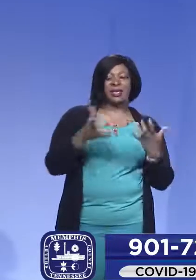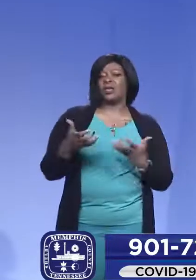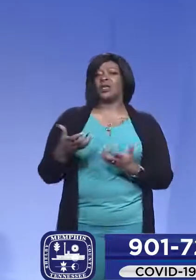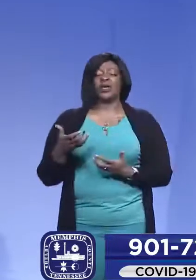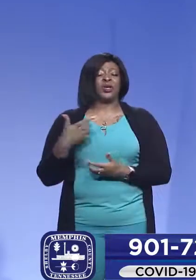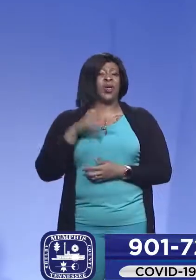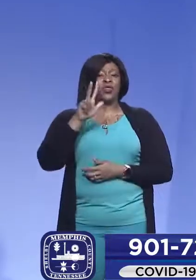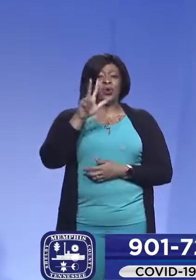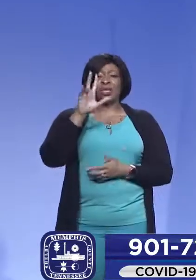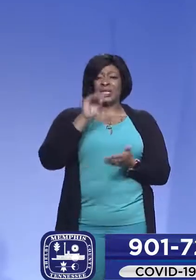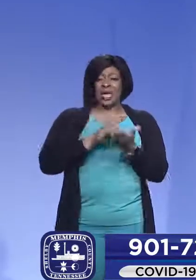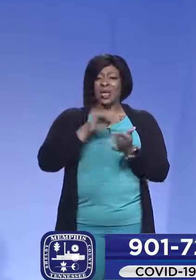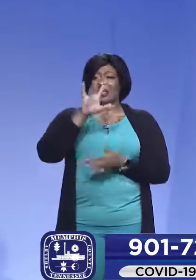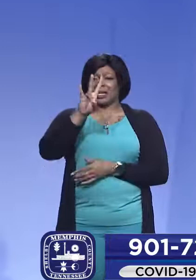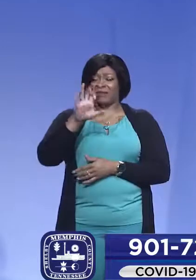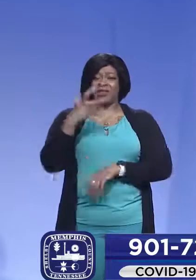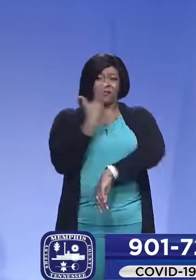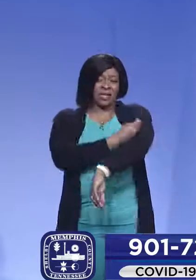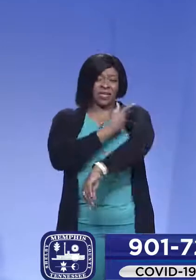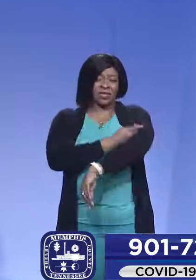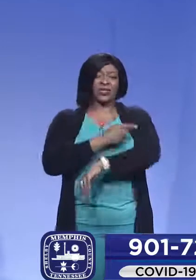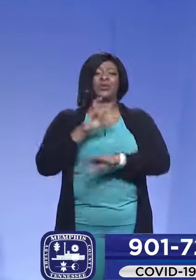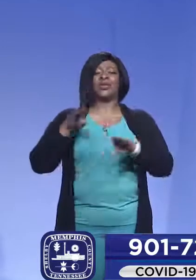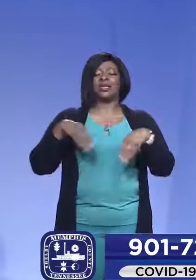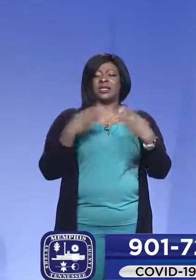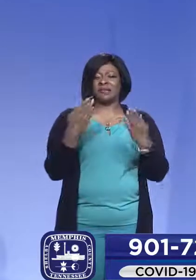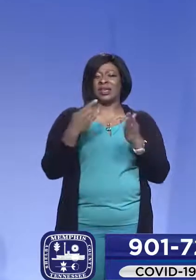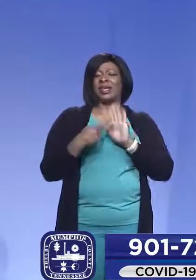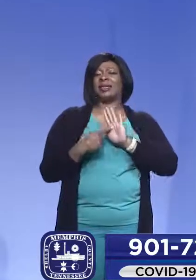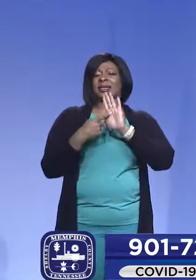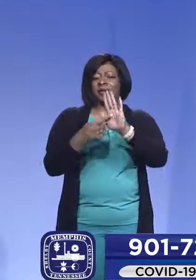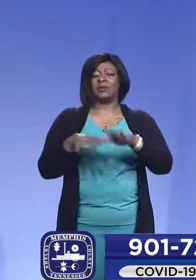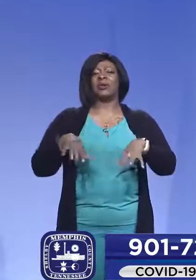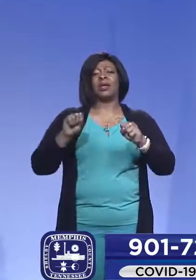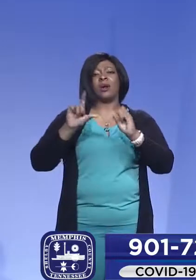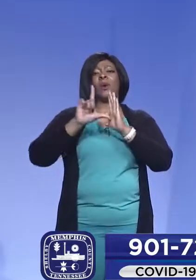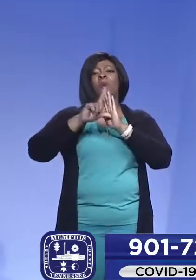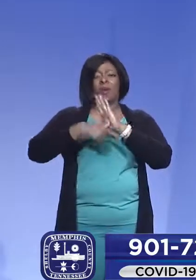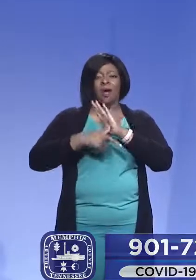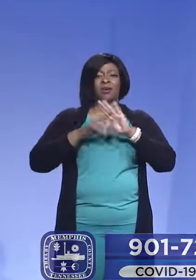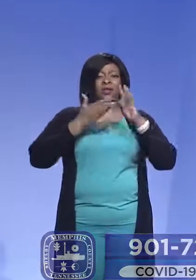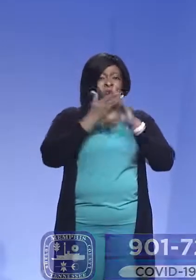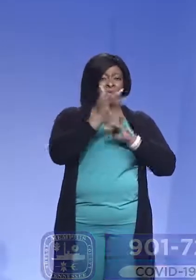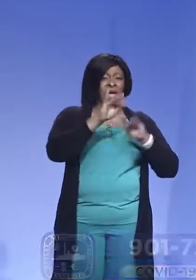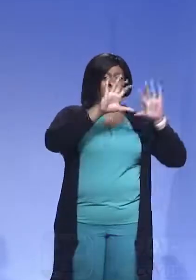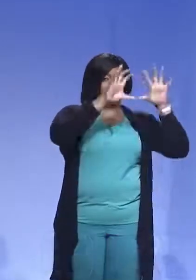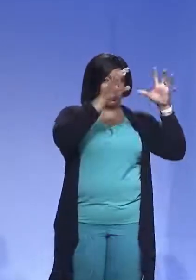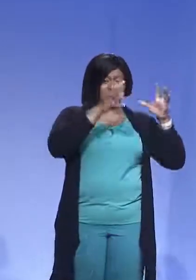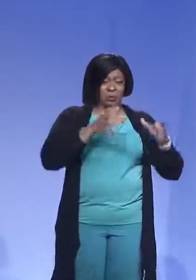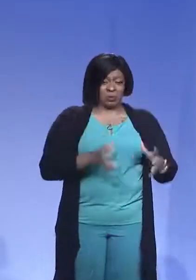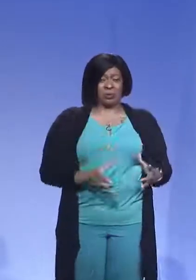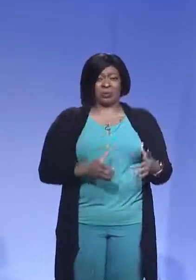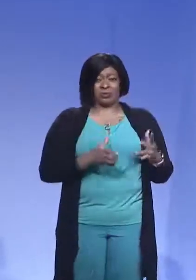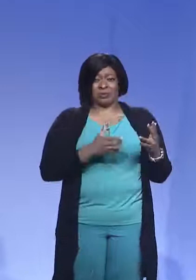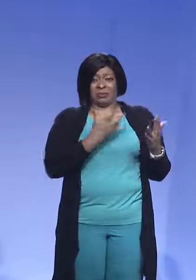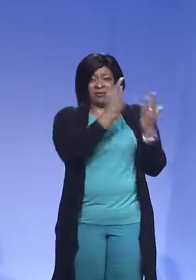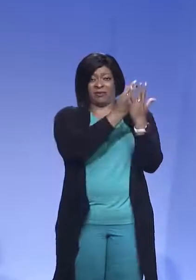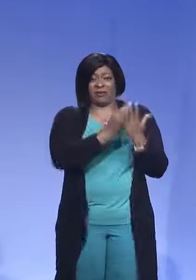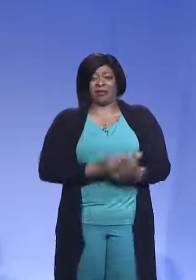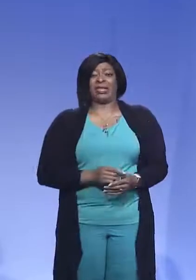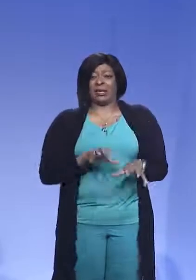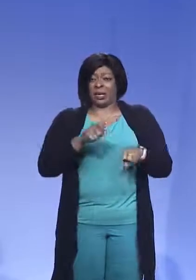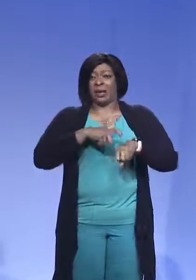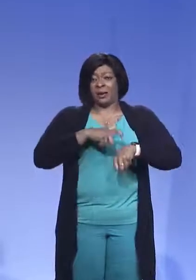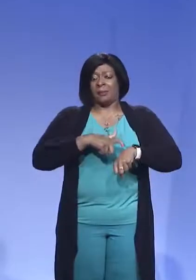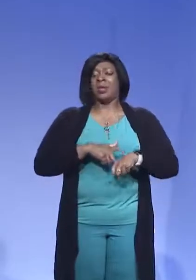given 3,700 vaccines. That should give you an indication. It's going to take us a while to get through this group. So